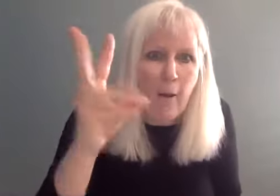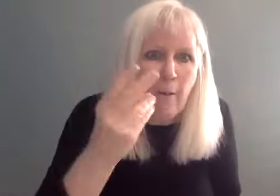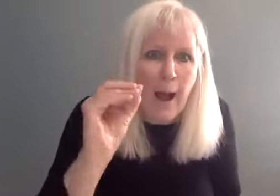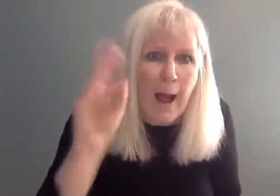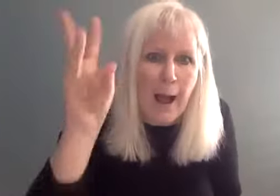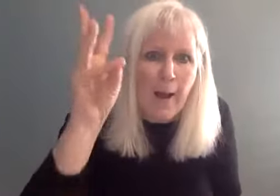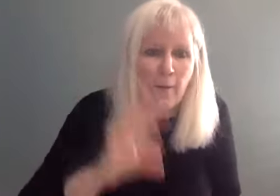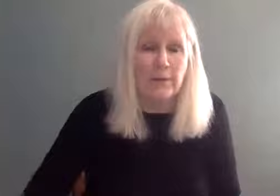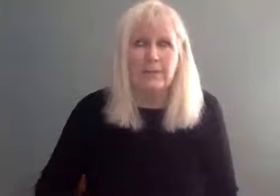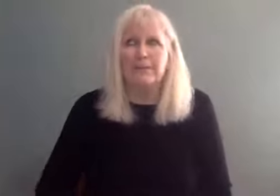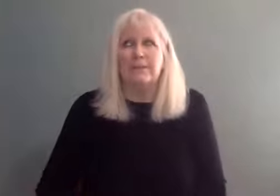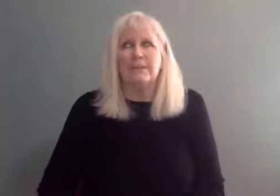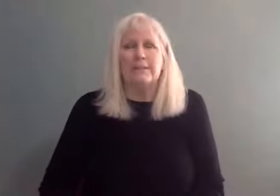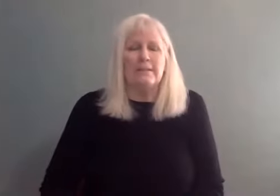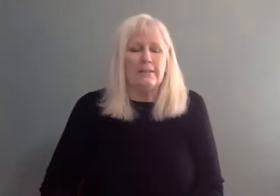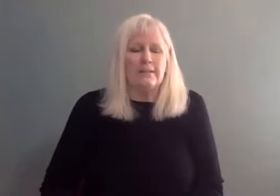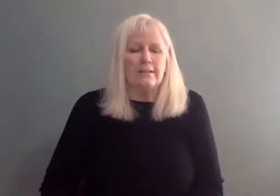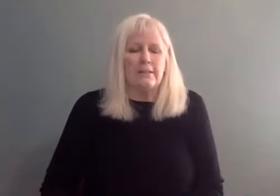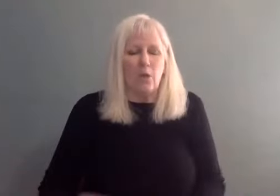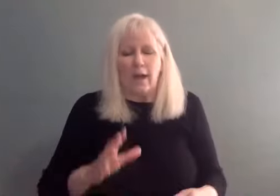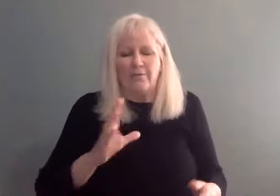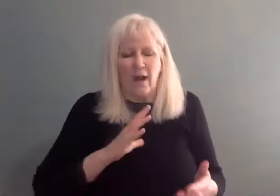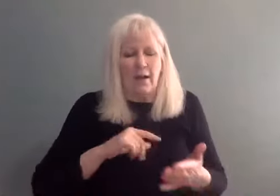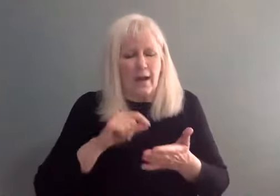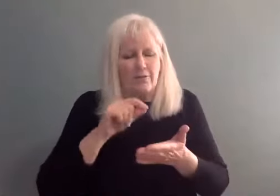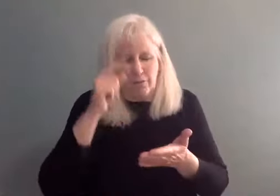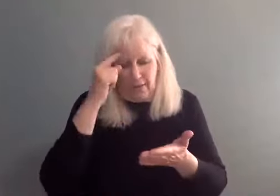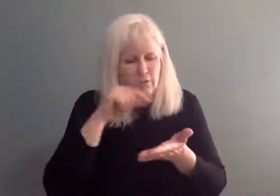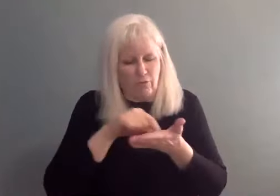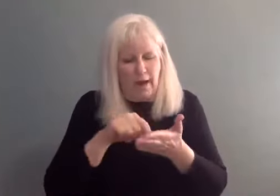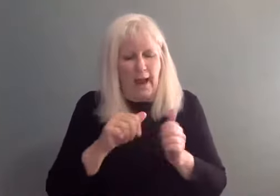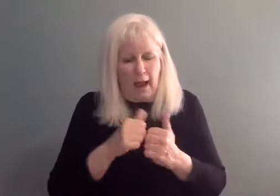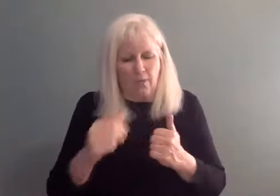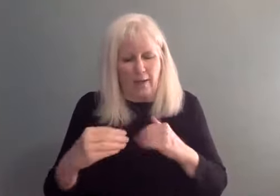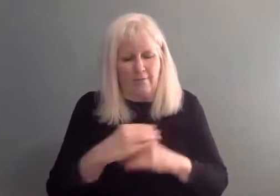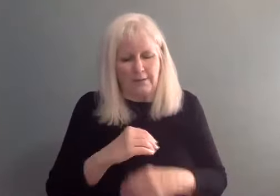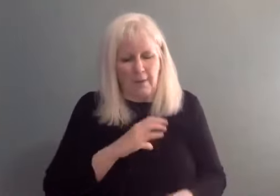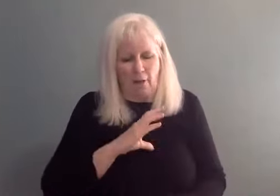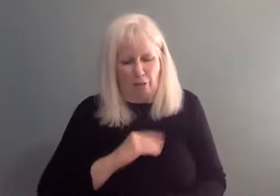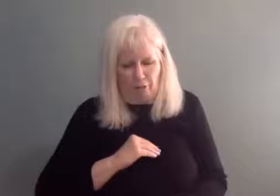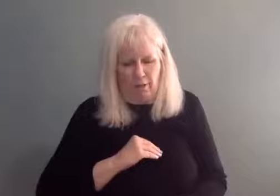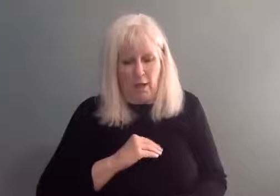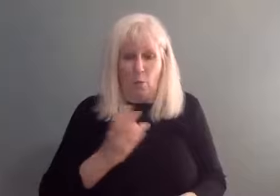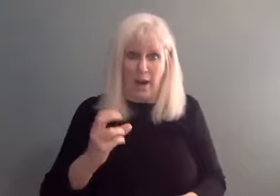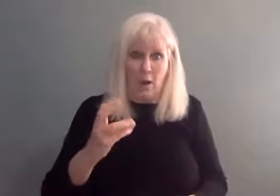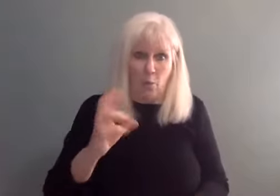So I had to write how, so that the next time I'm feeling the how, like, well,